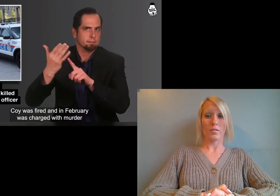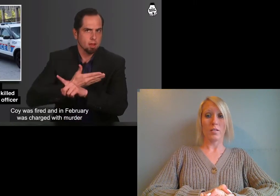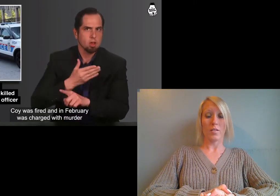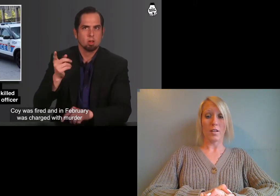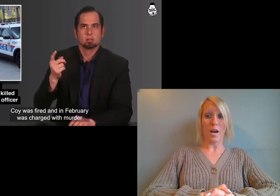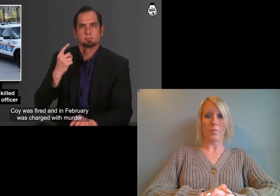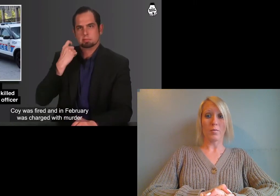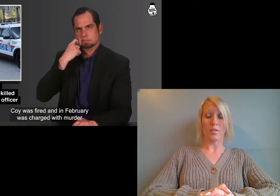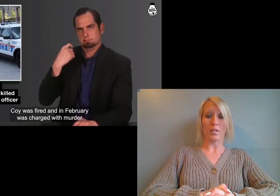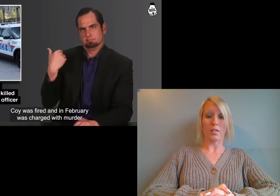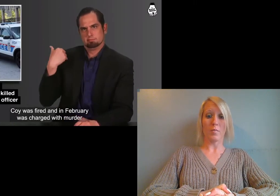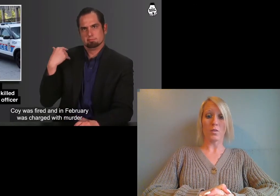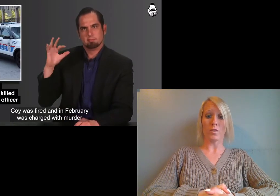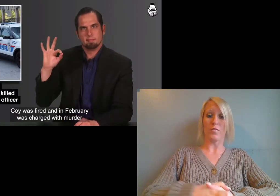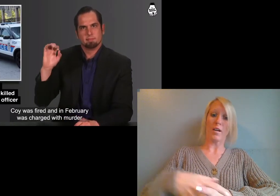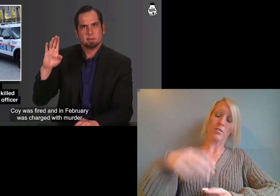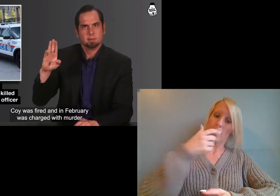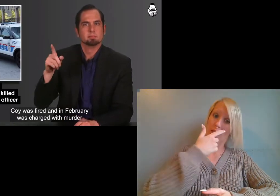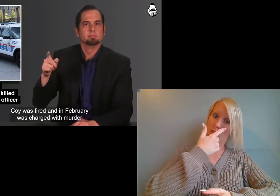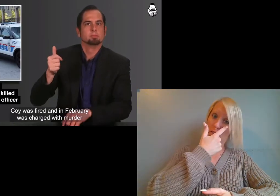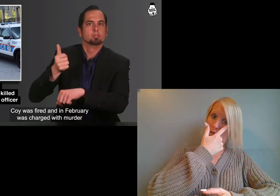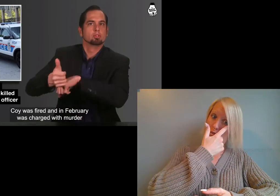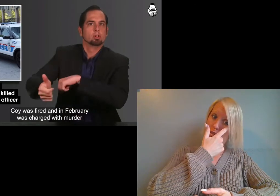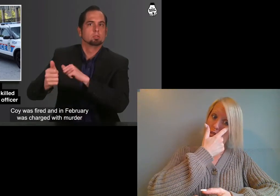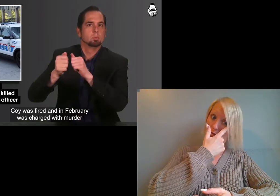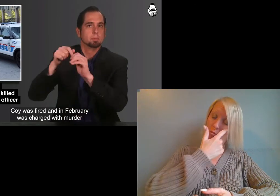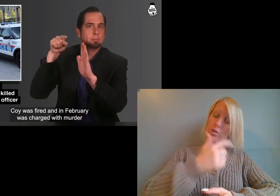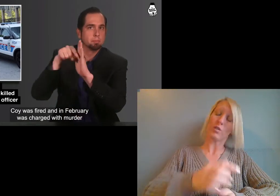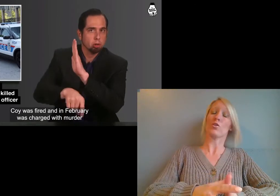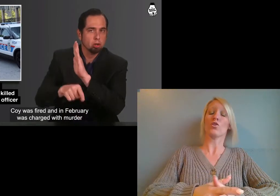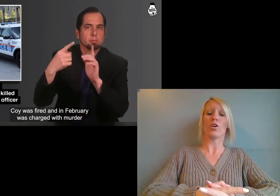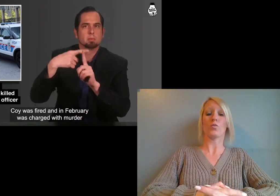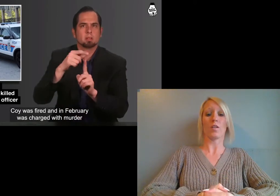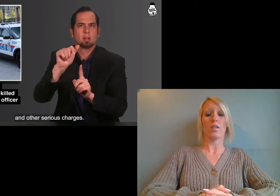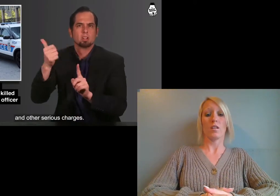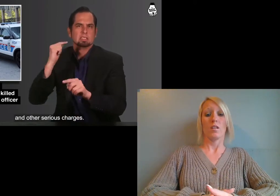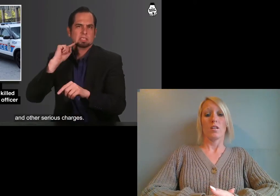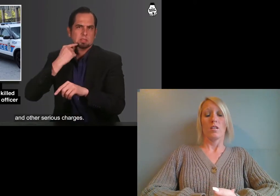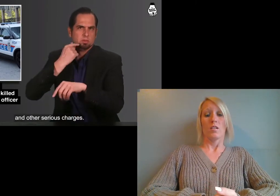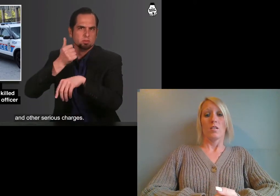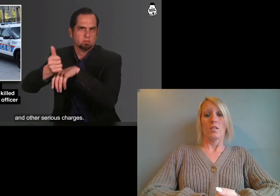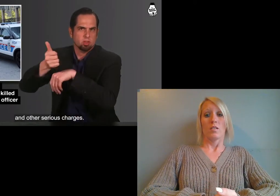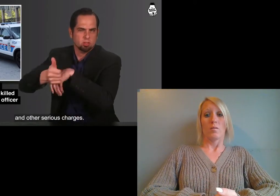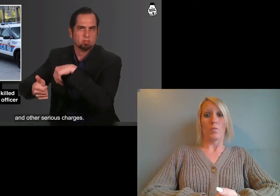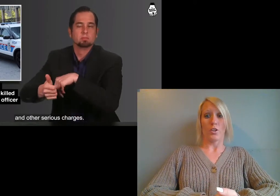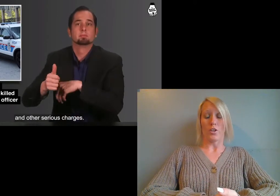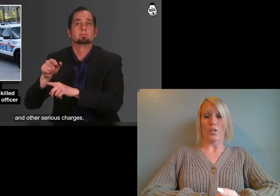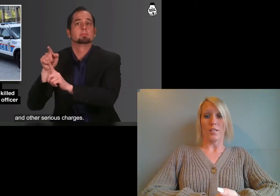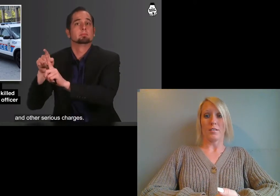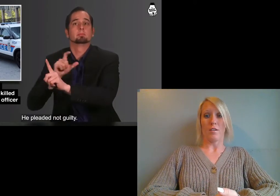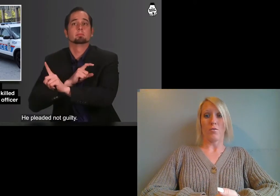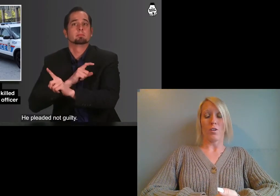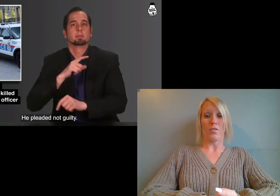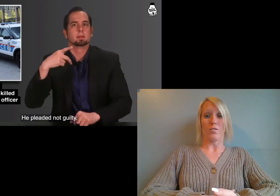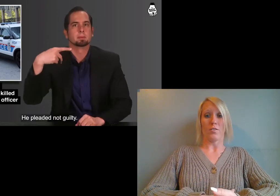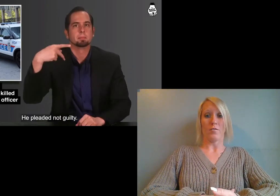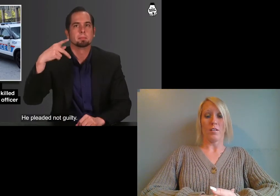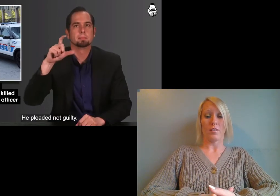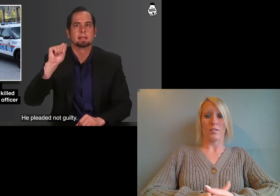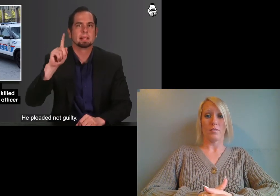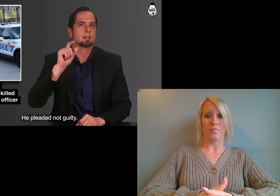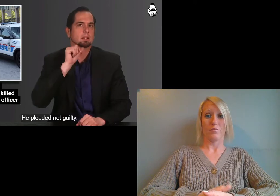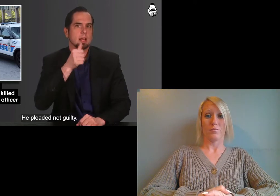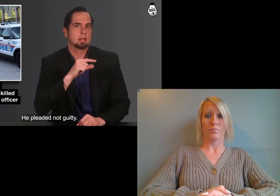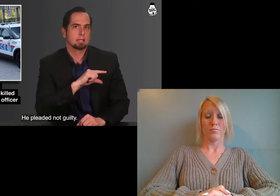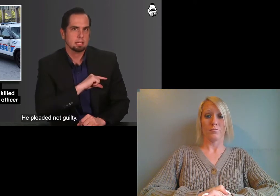Coy, the cop in Columbus, was fired and in February was charged with murder, and several other